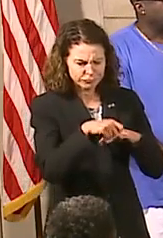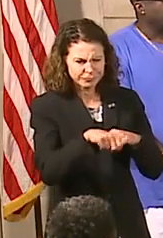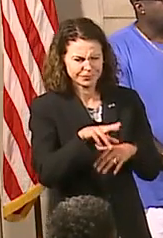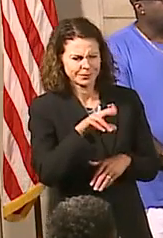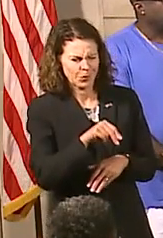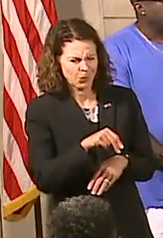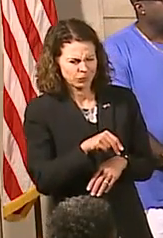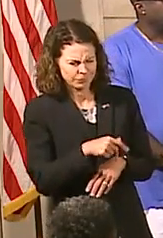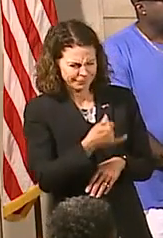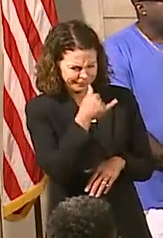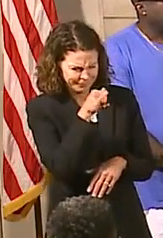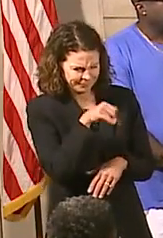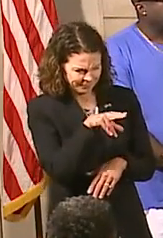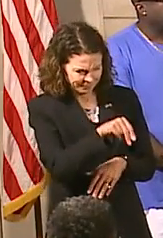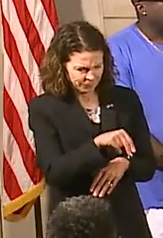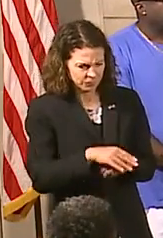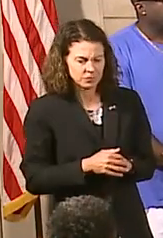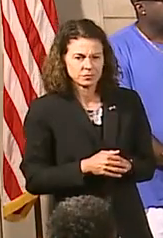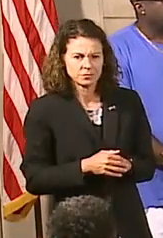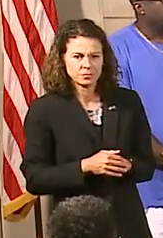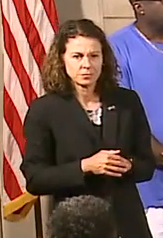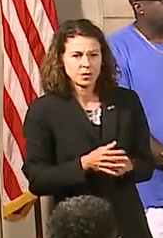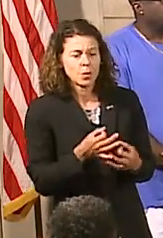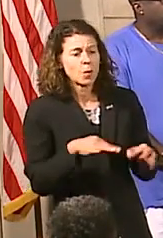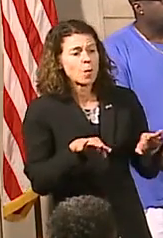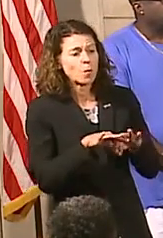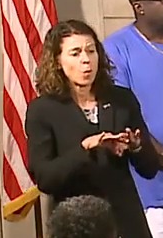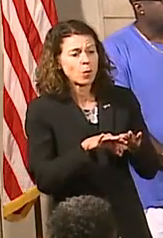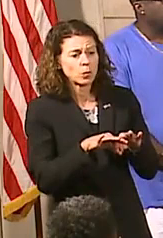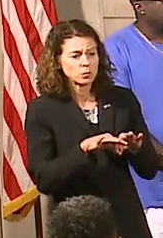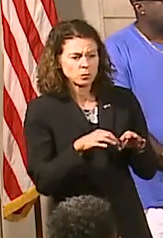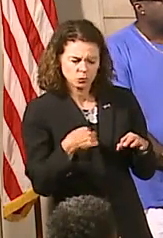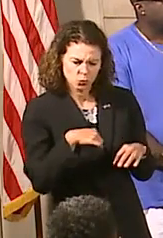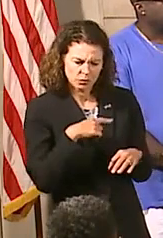me? I think it's important that we start having courage,